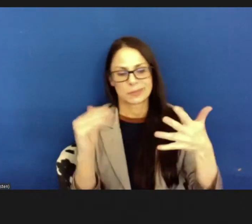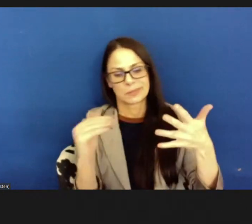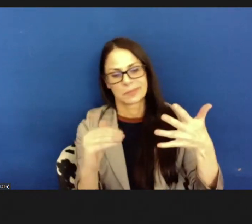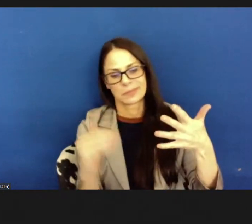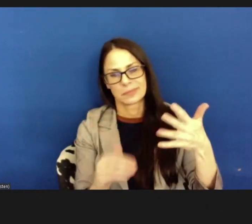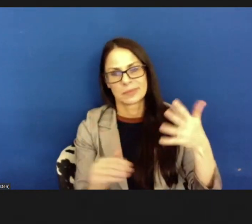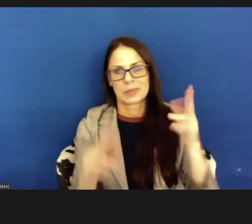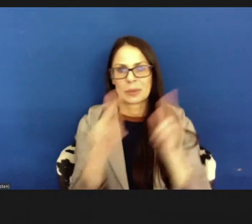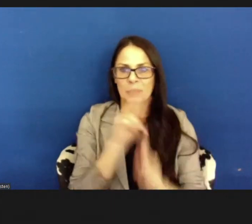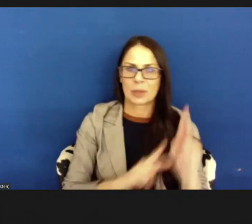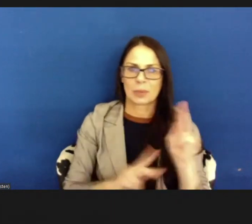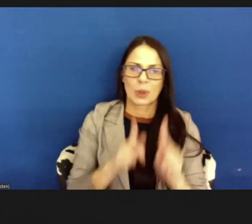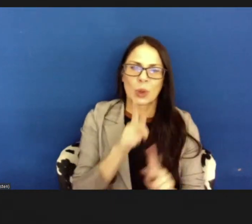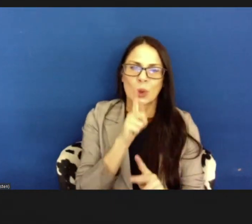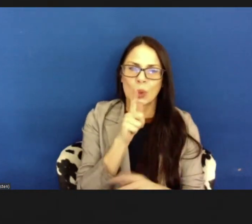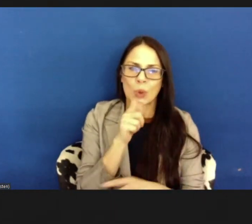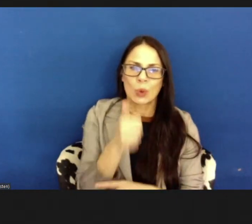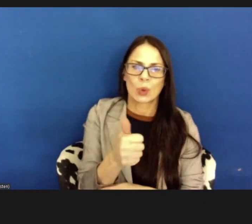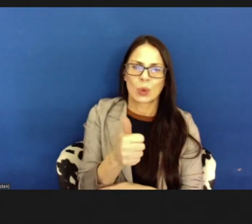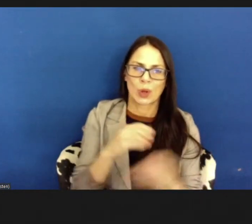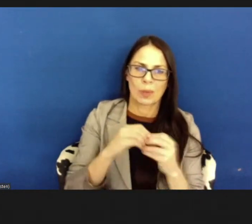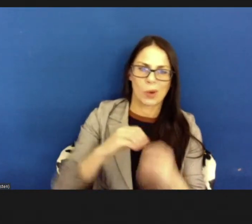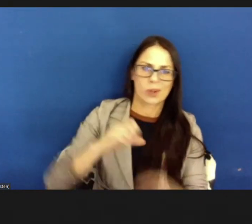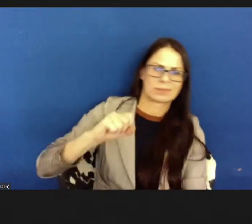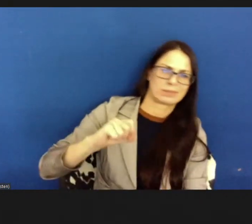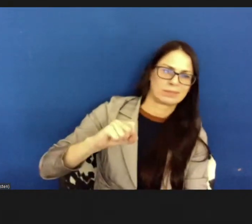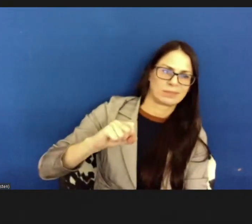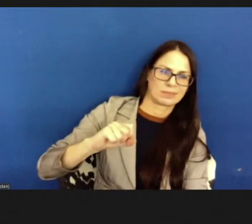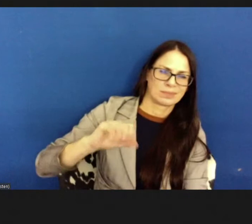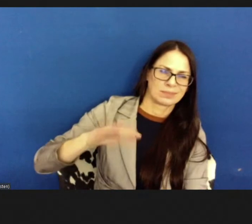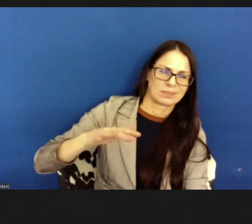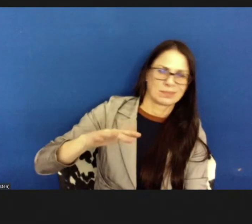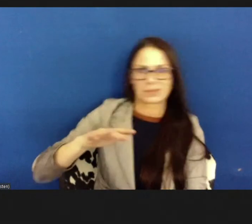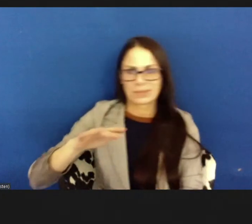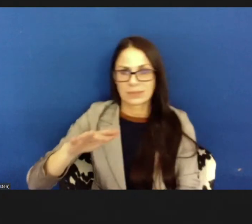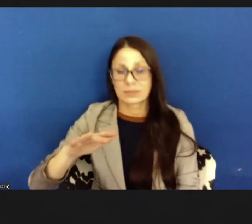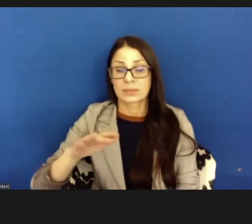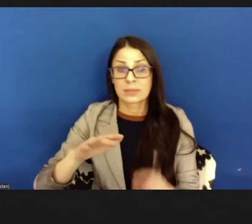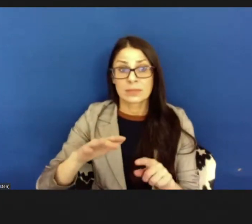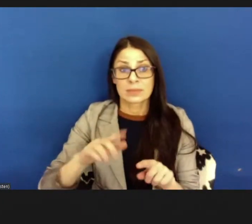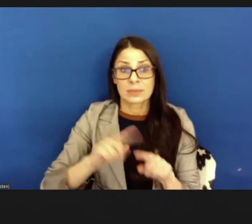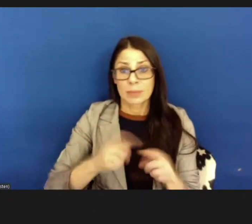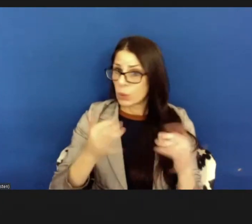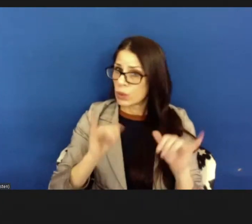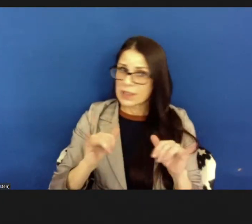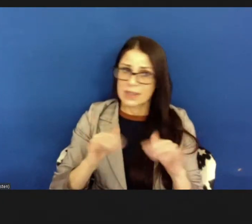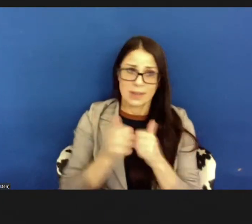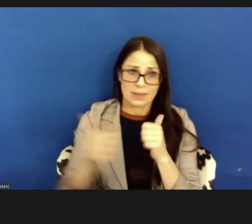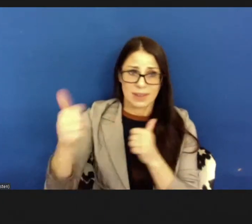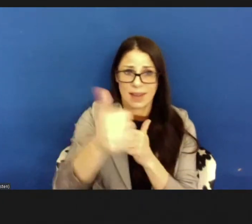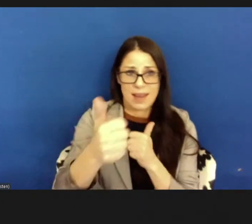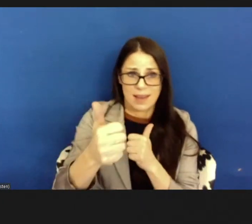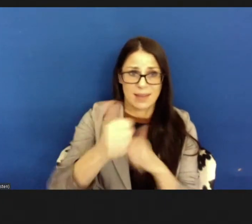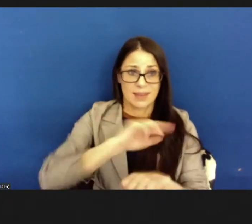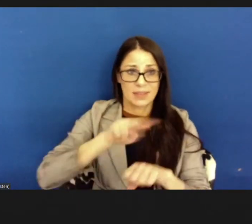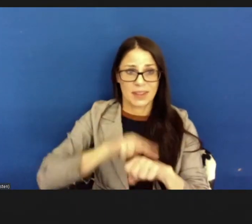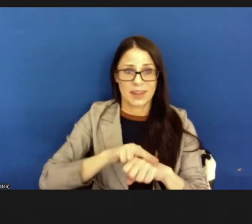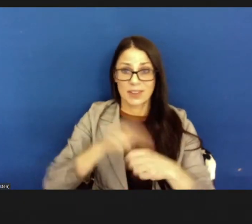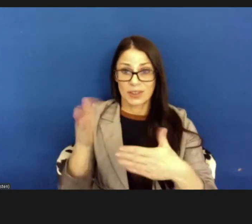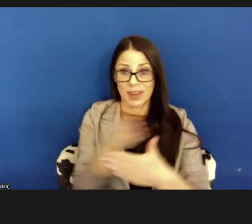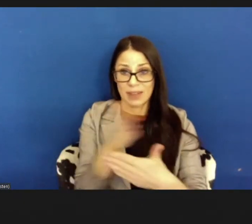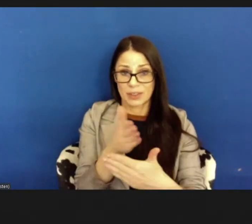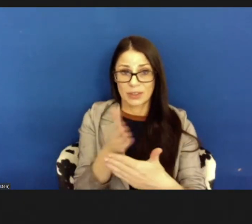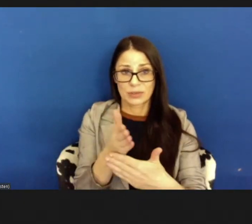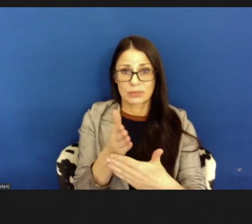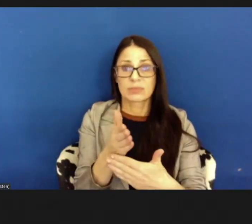are significantly more hesitant. But we are well ahead of the national average. We are continuing to